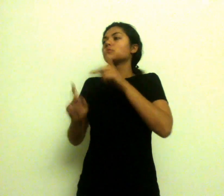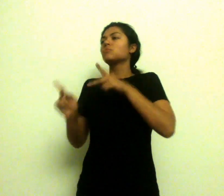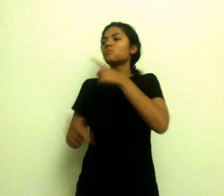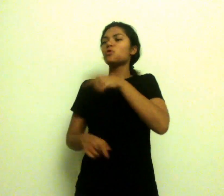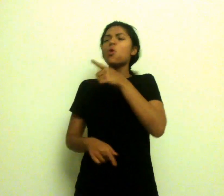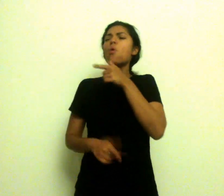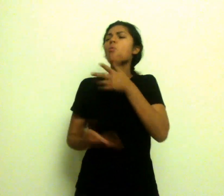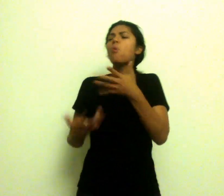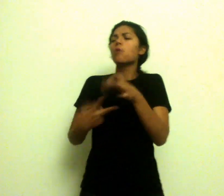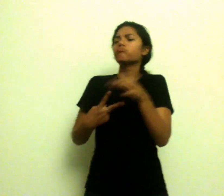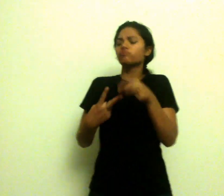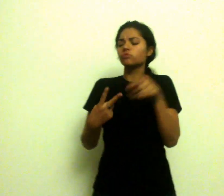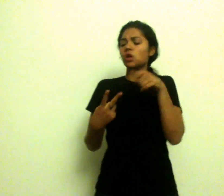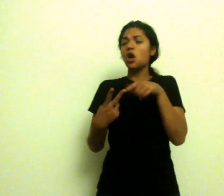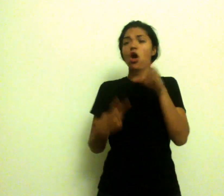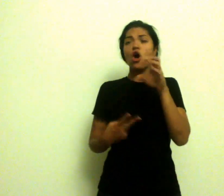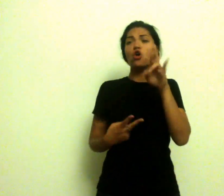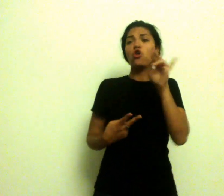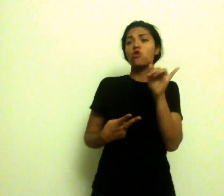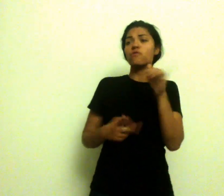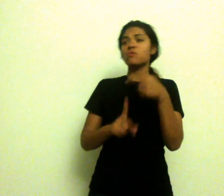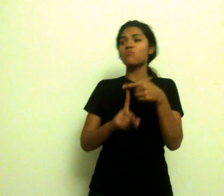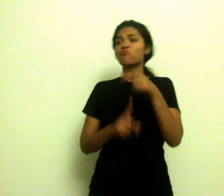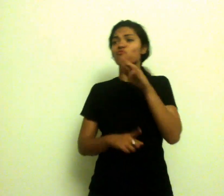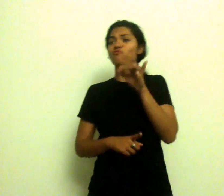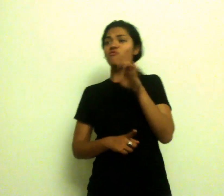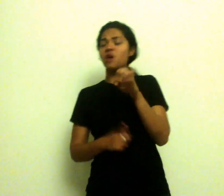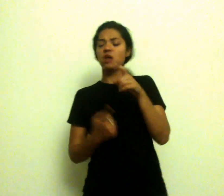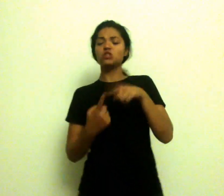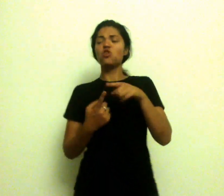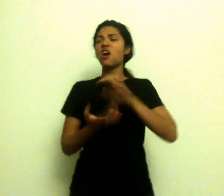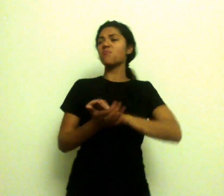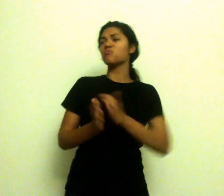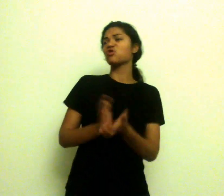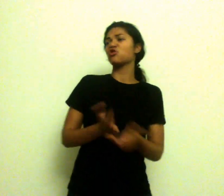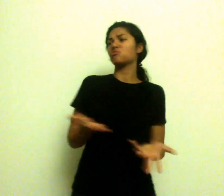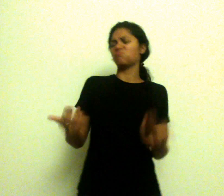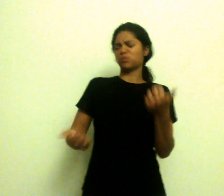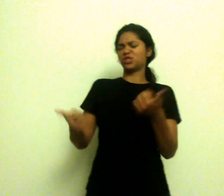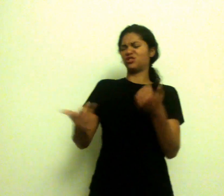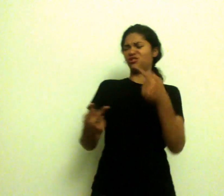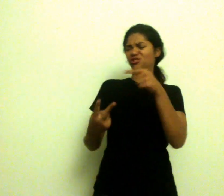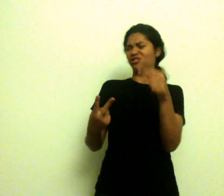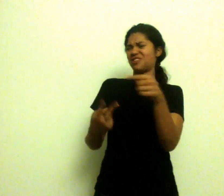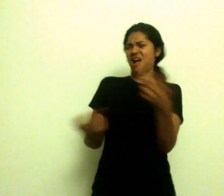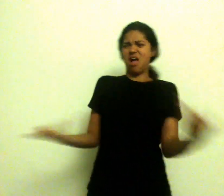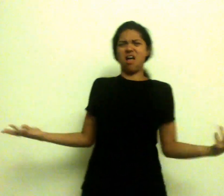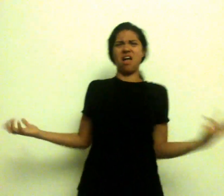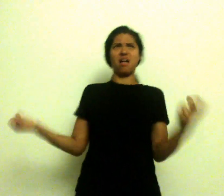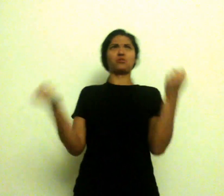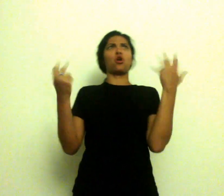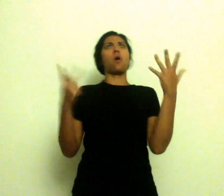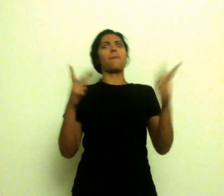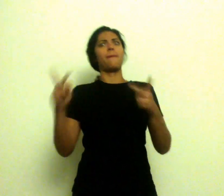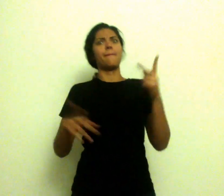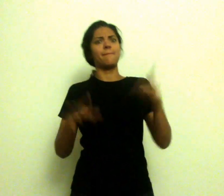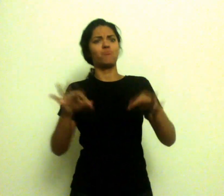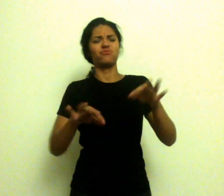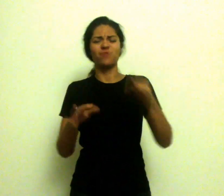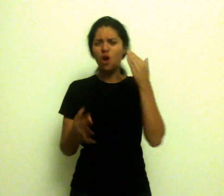The decision is obvious. What it is that 1 billion people would choose. You just see it, you know, you walk through